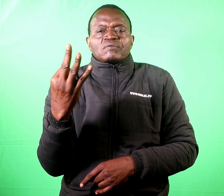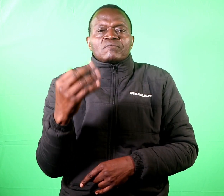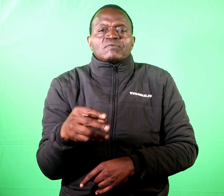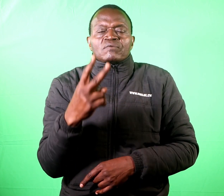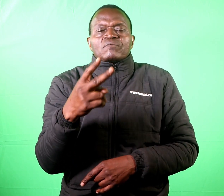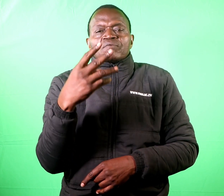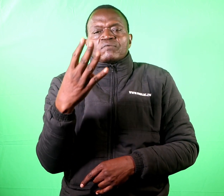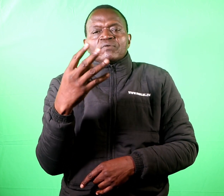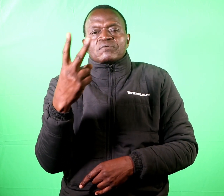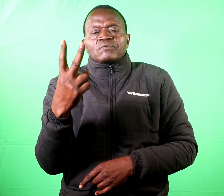242